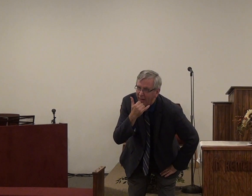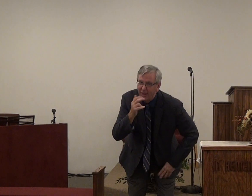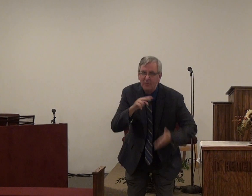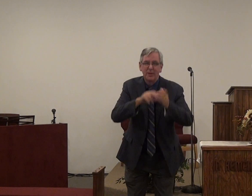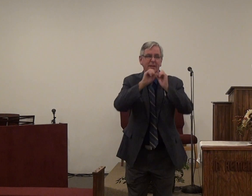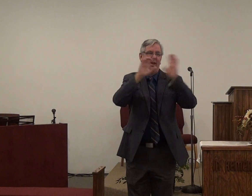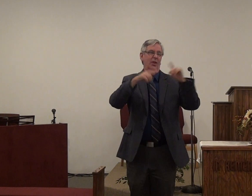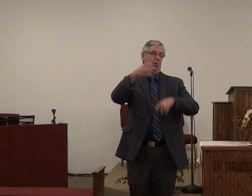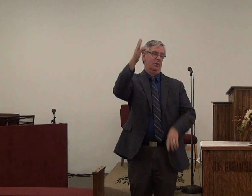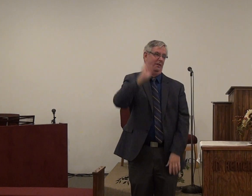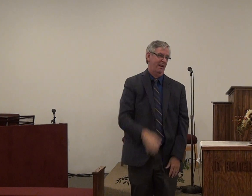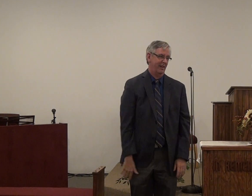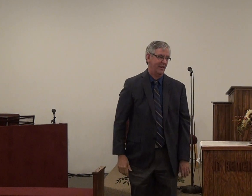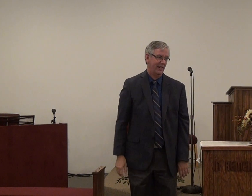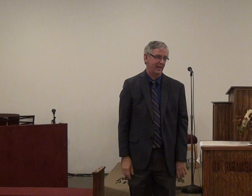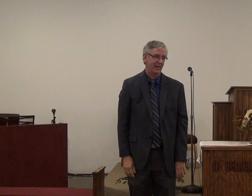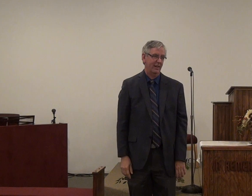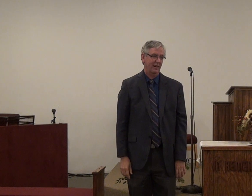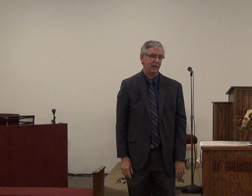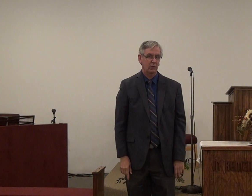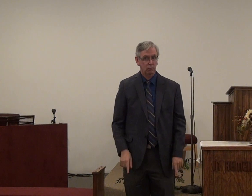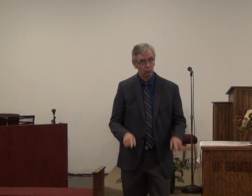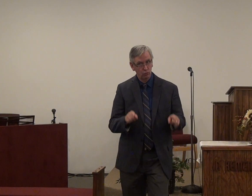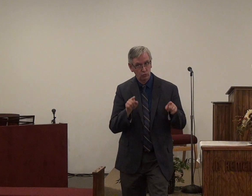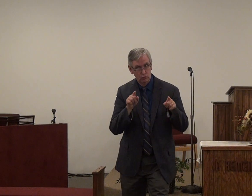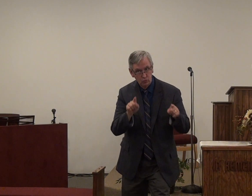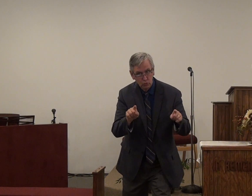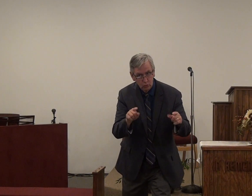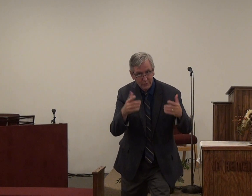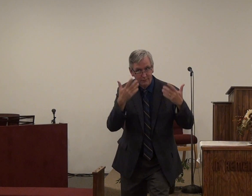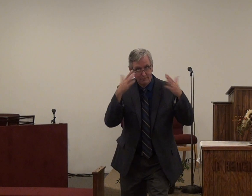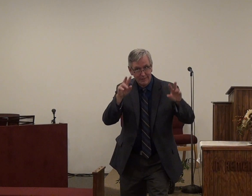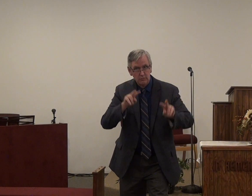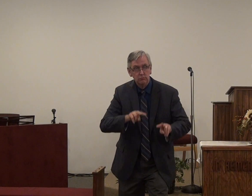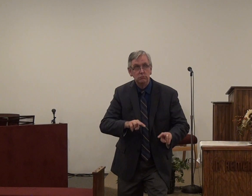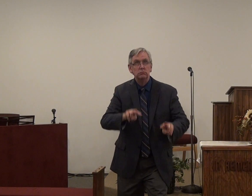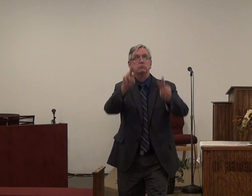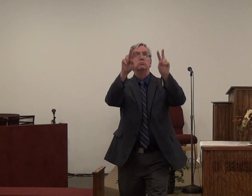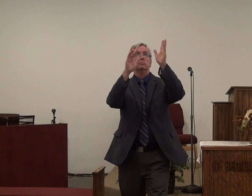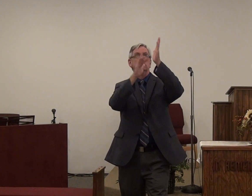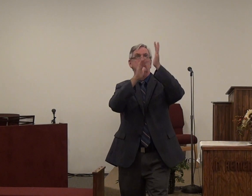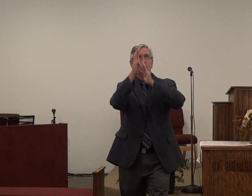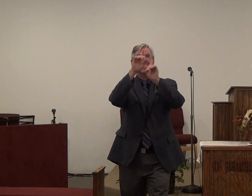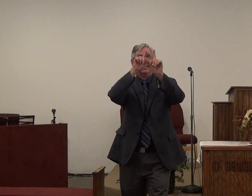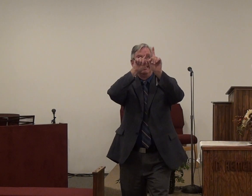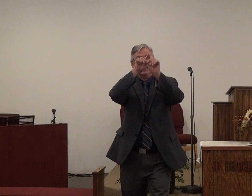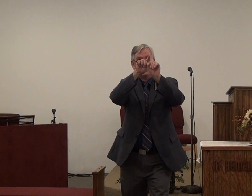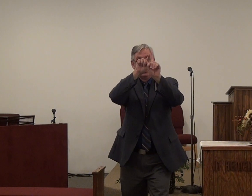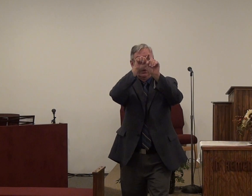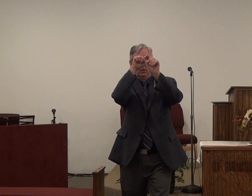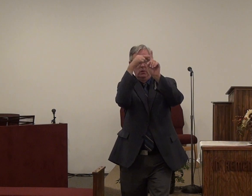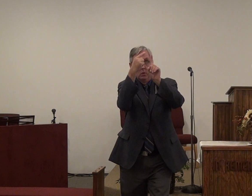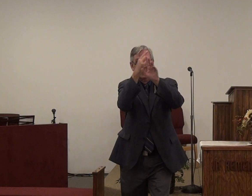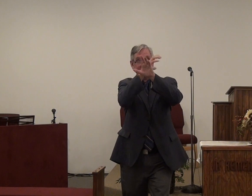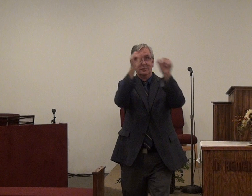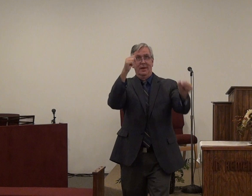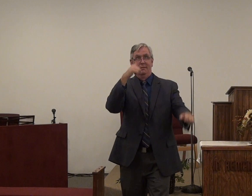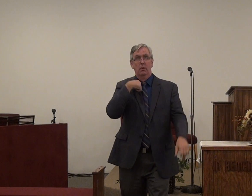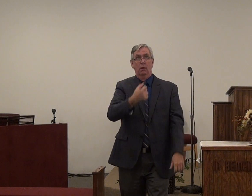heaven, that's not going to get you there according to God. When you turn to Jesus Christ and you